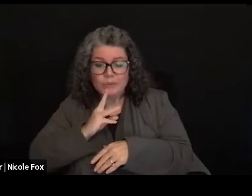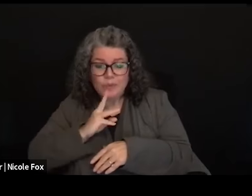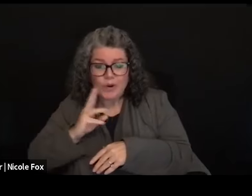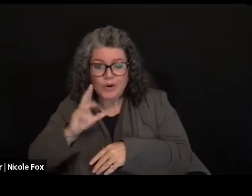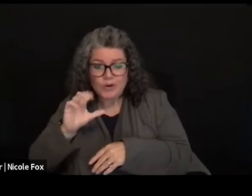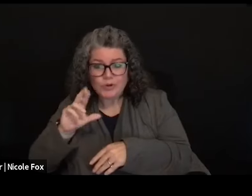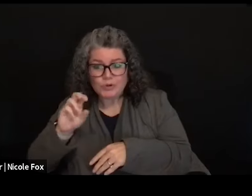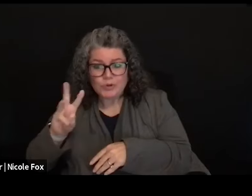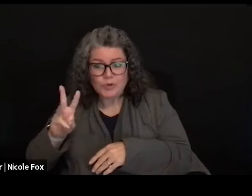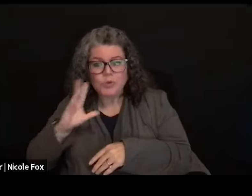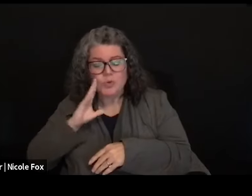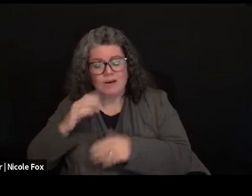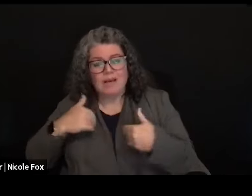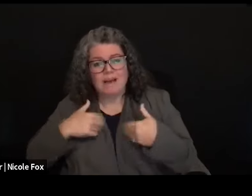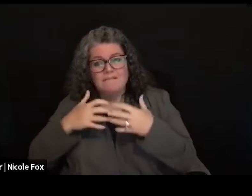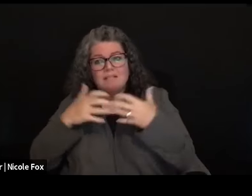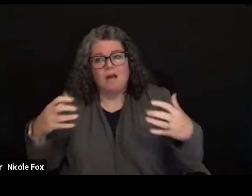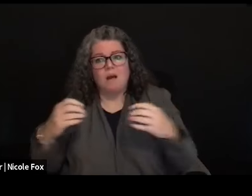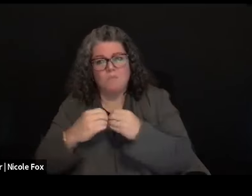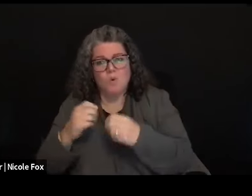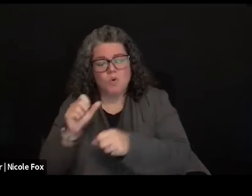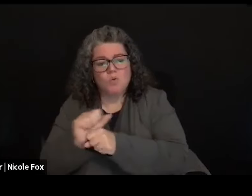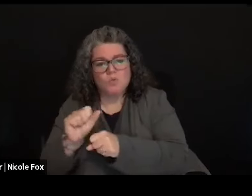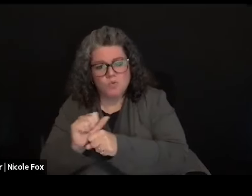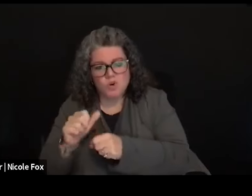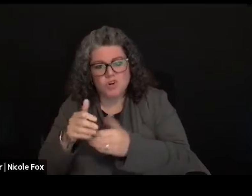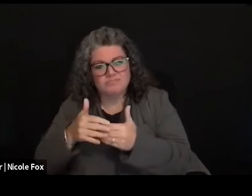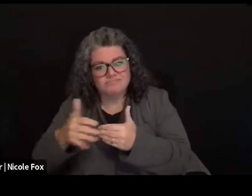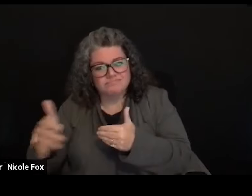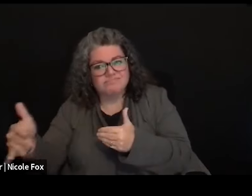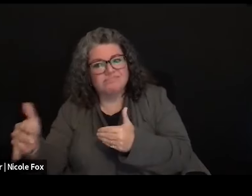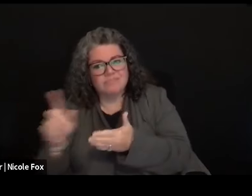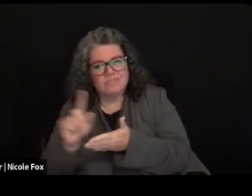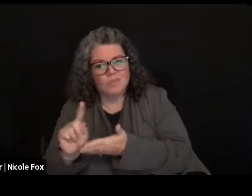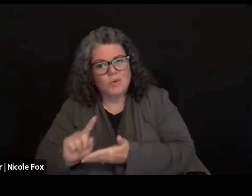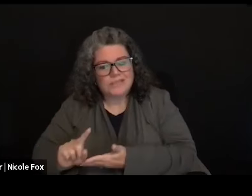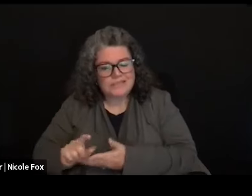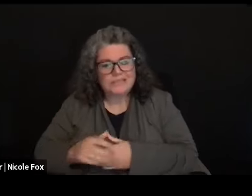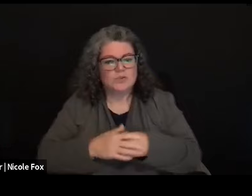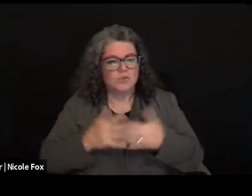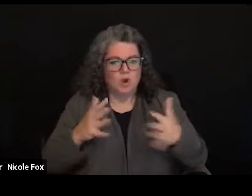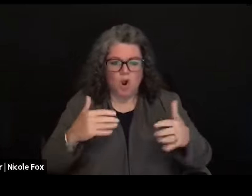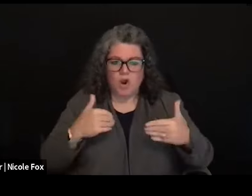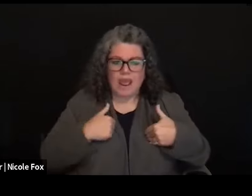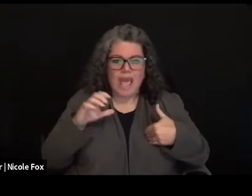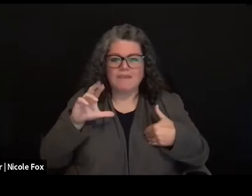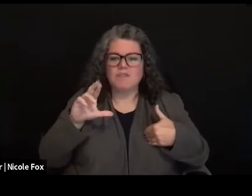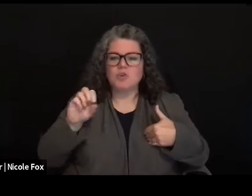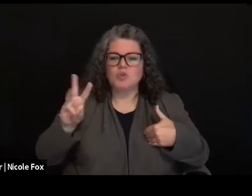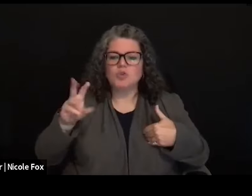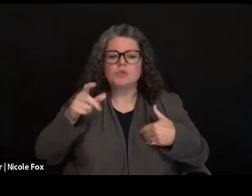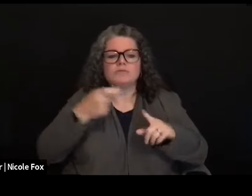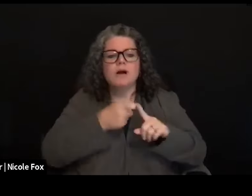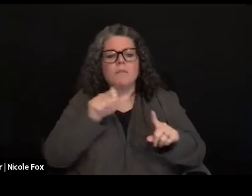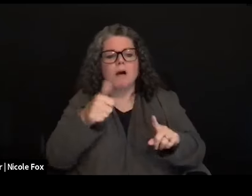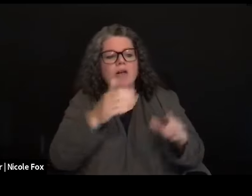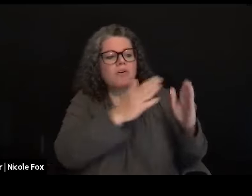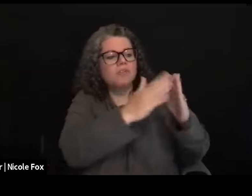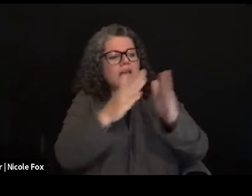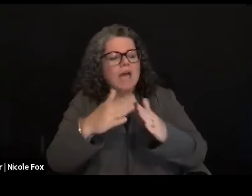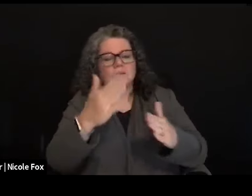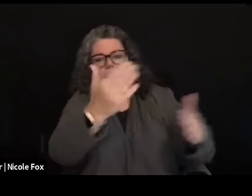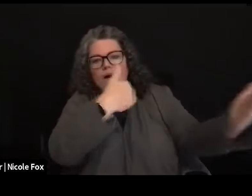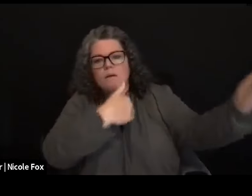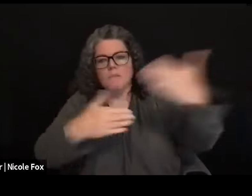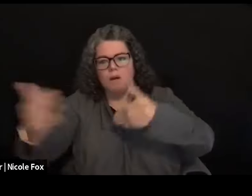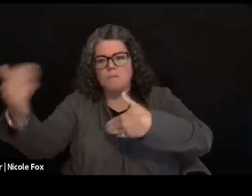so much work to do in the coming weeks. We know that. We've already lined up utility crews from other municipalities to come help us with that. So